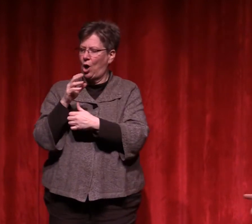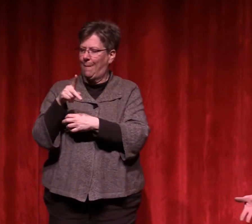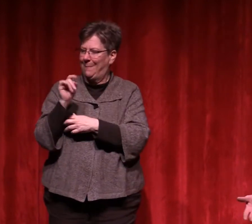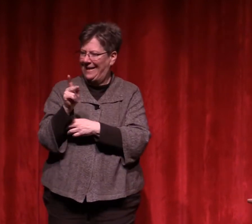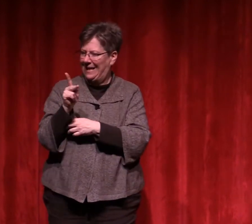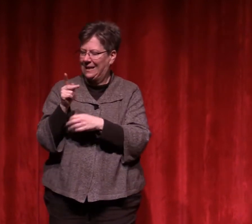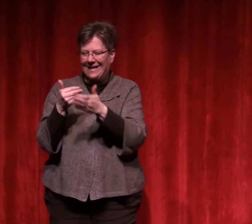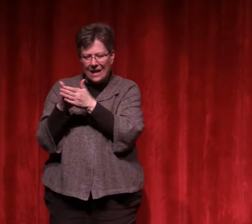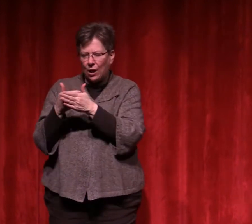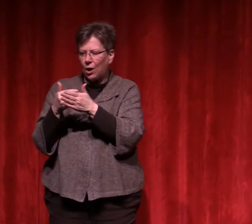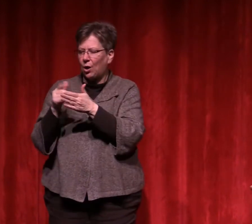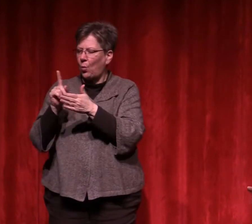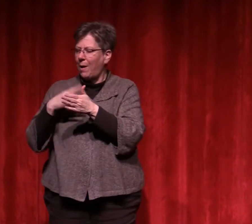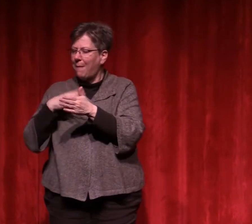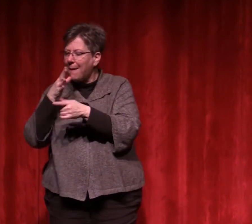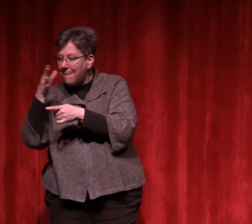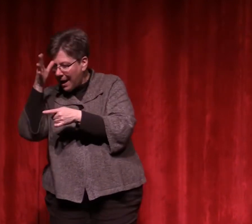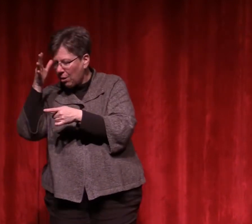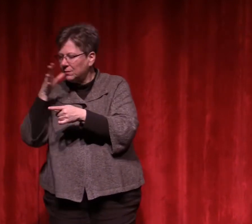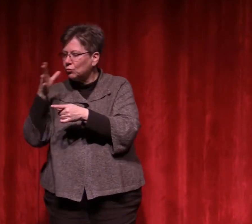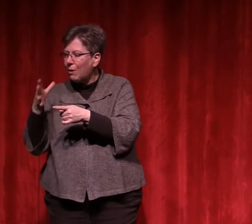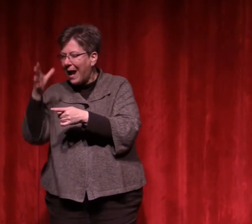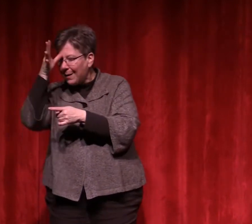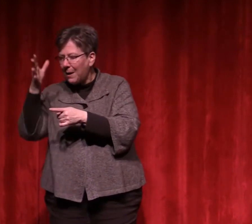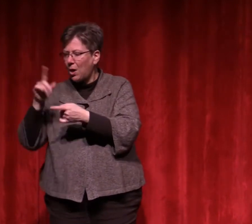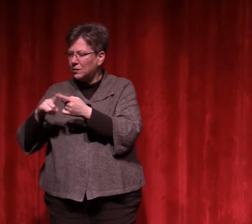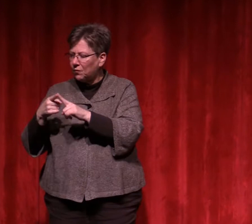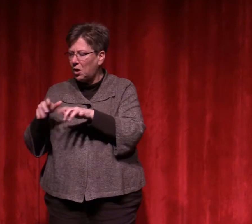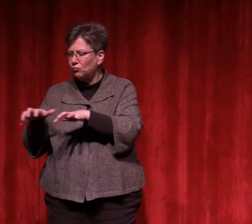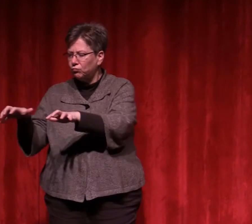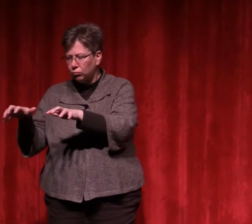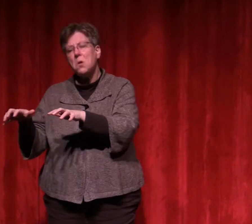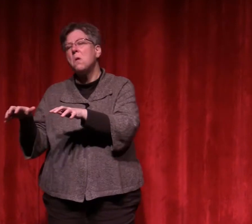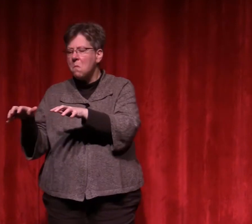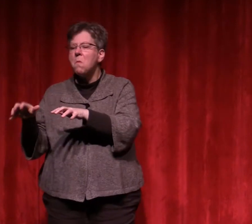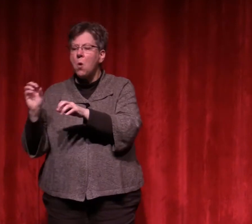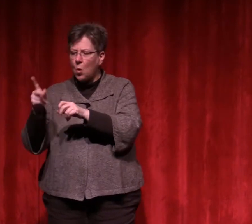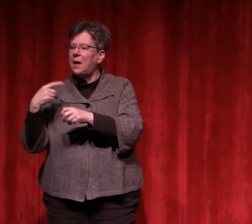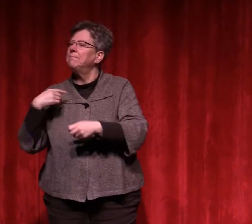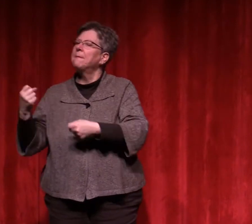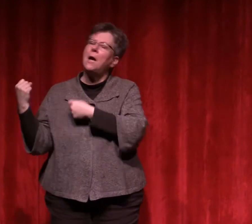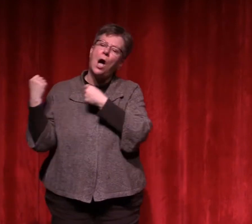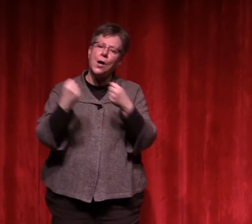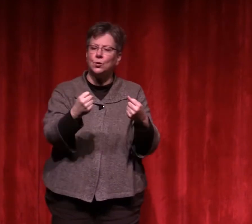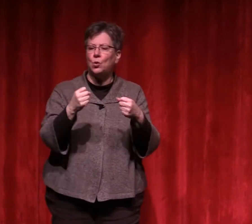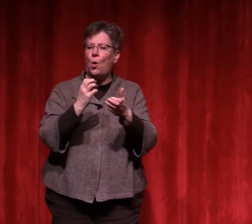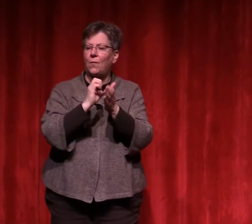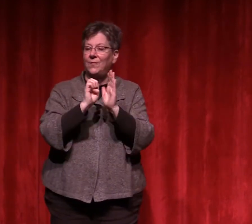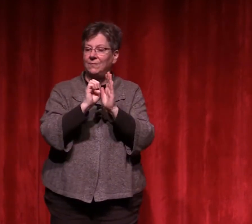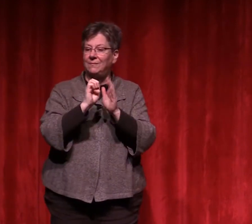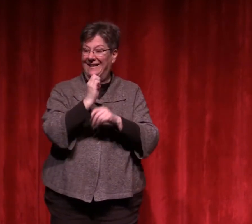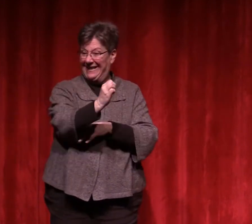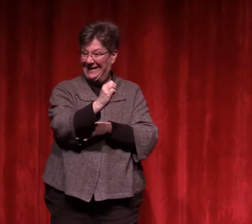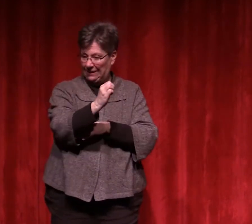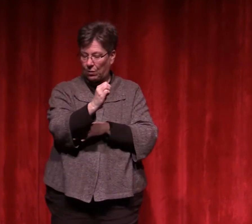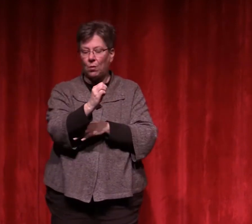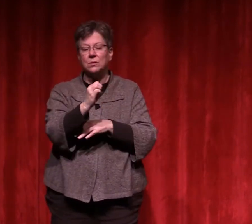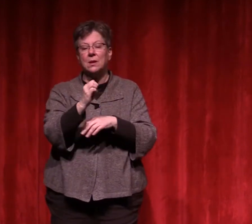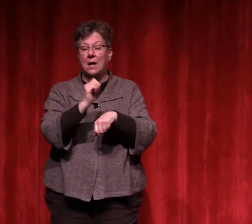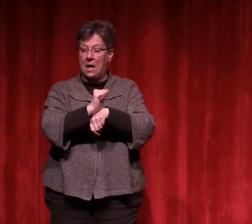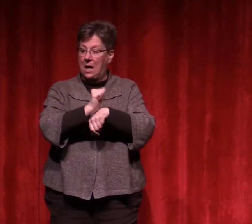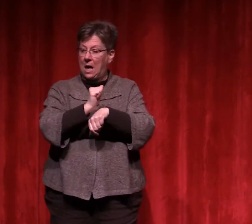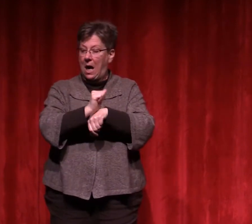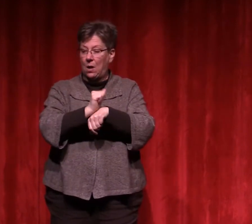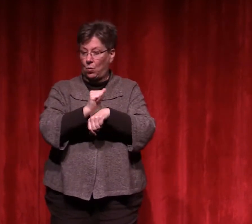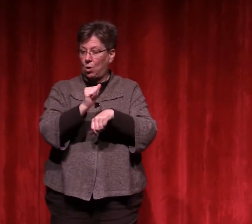live. My parents are there, all my friends. I was like, okay. So drove back there. 3 weeks into that internship, I was